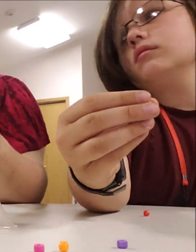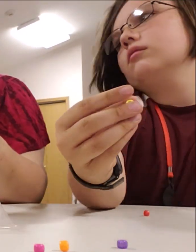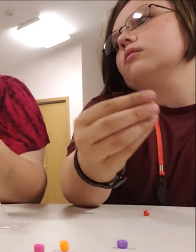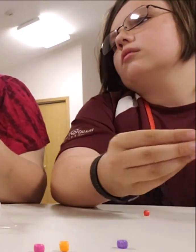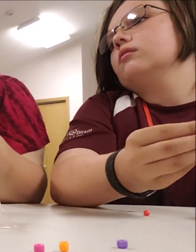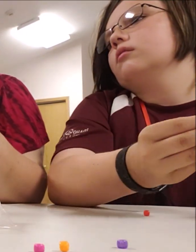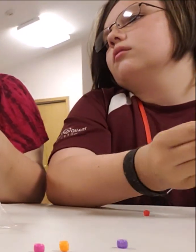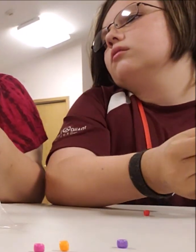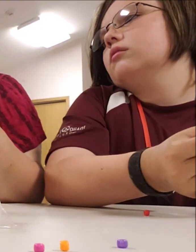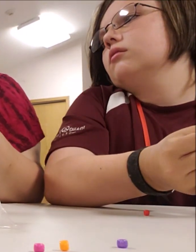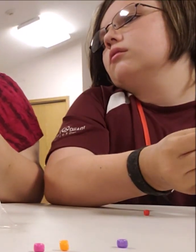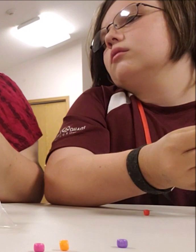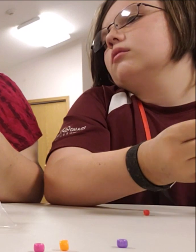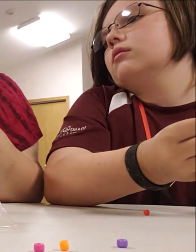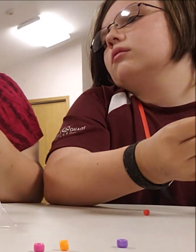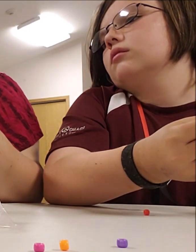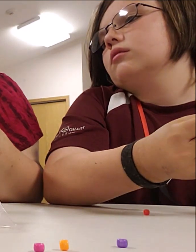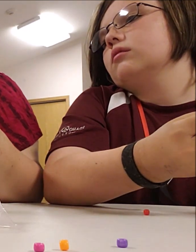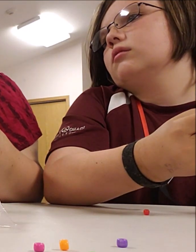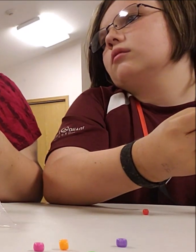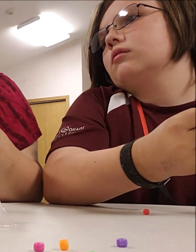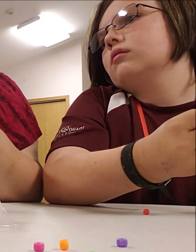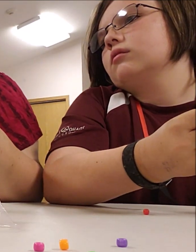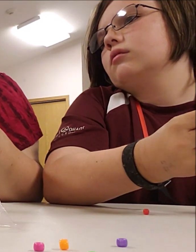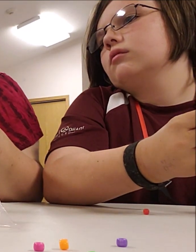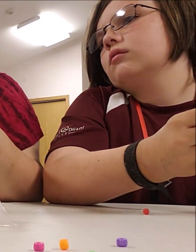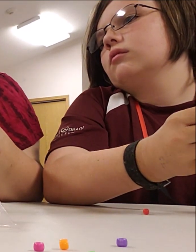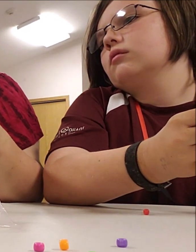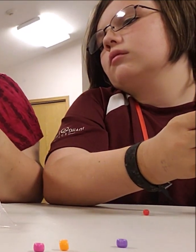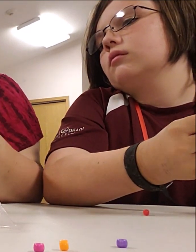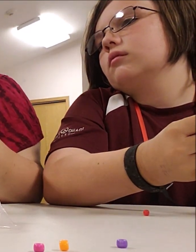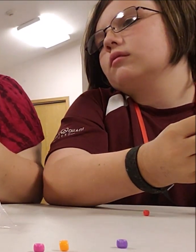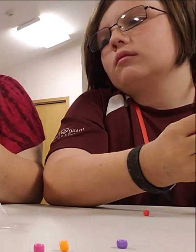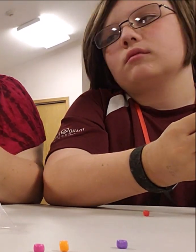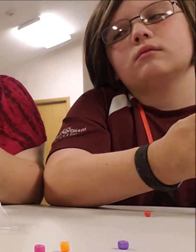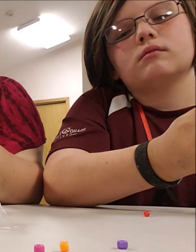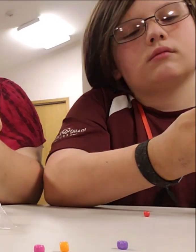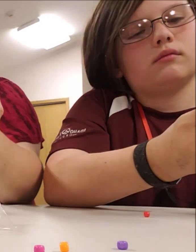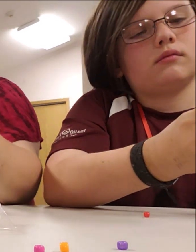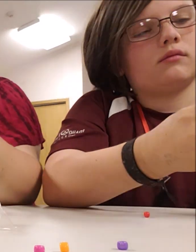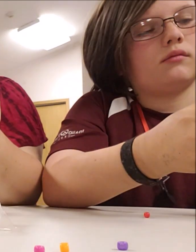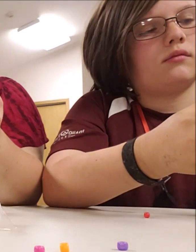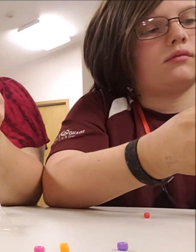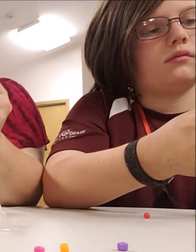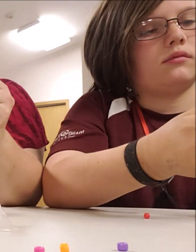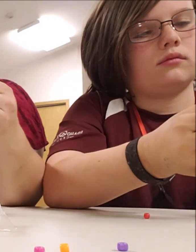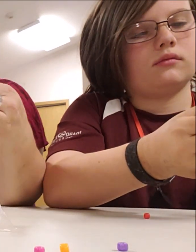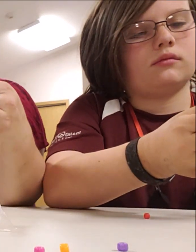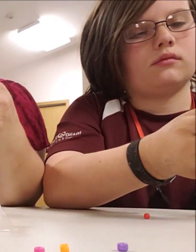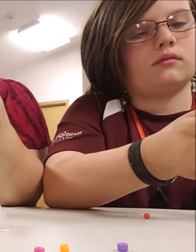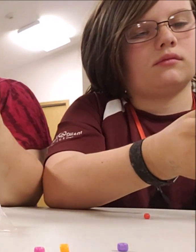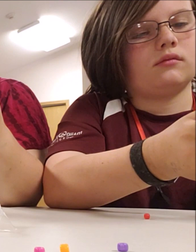little suckers. Let me see. No, you're good. Now you got to put them together. Oh, so I need to put down both.